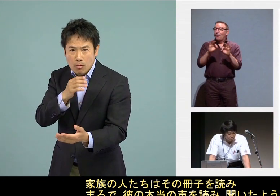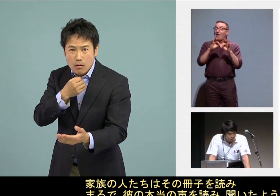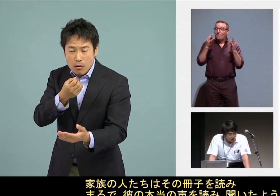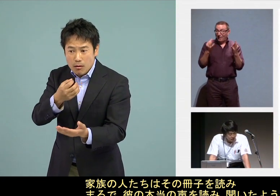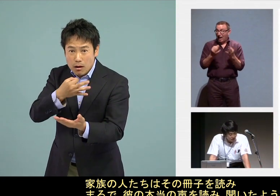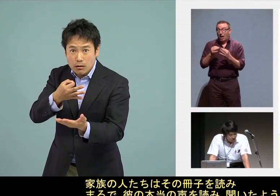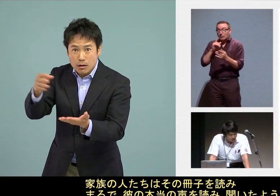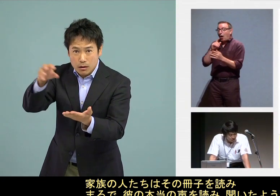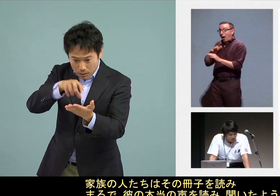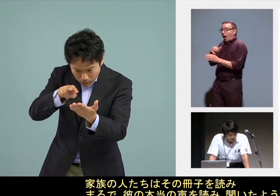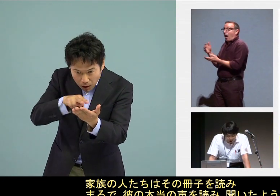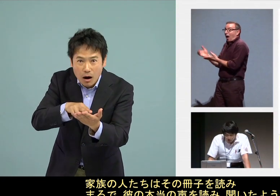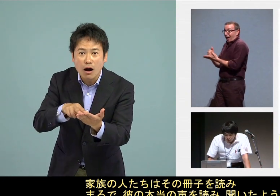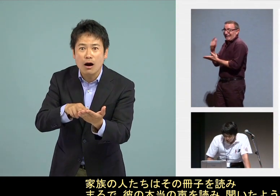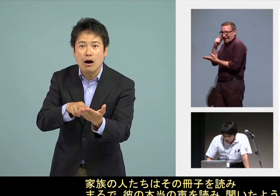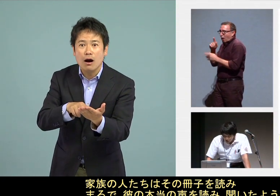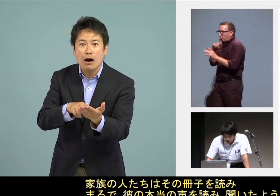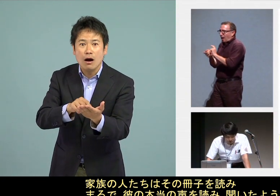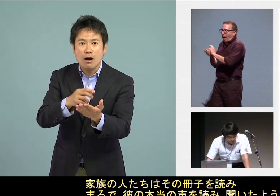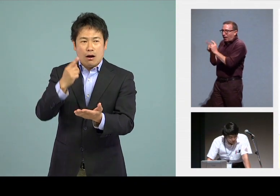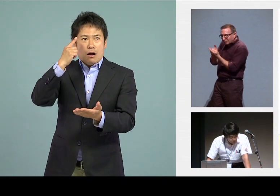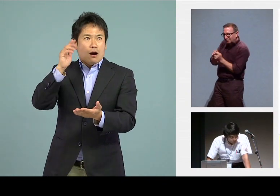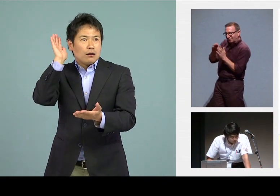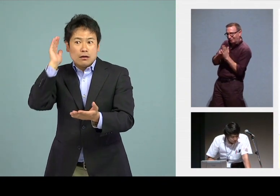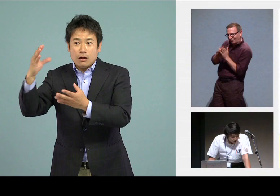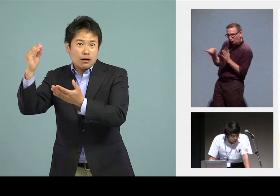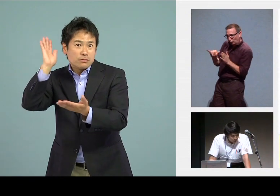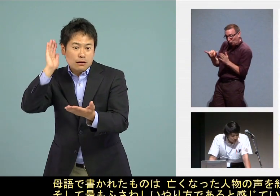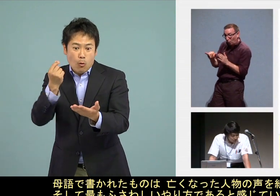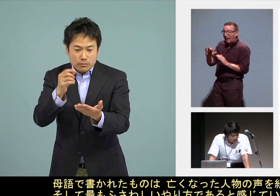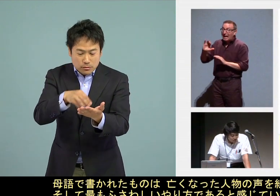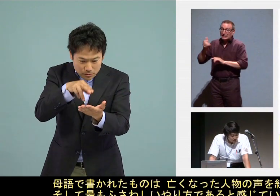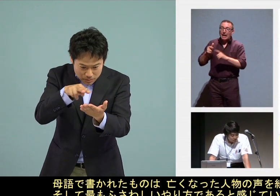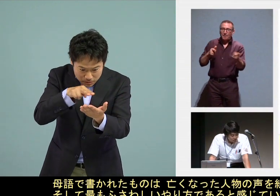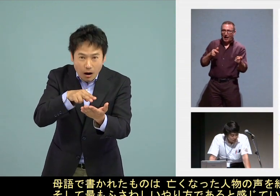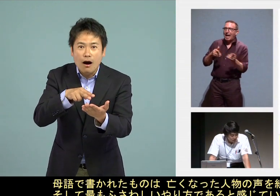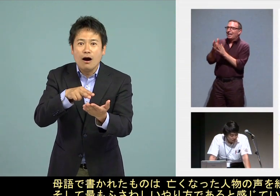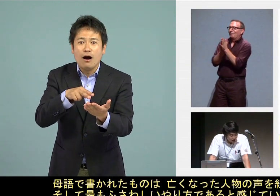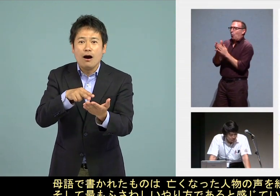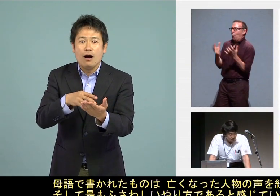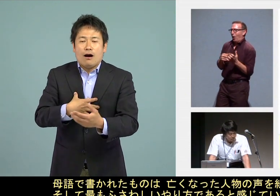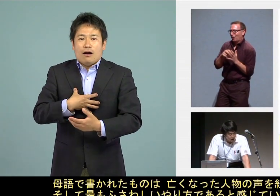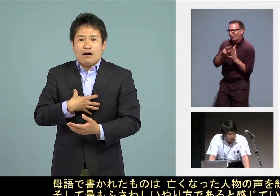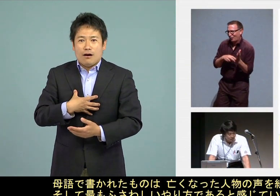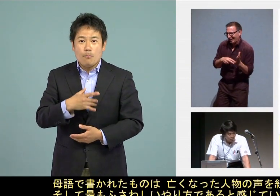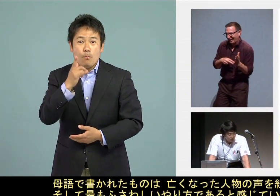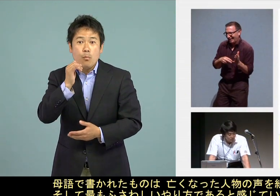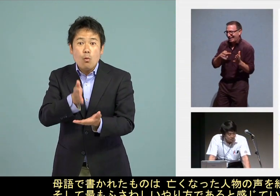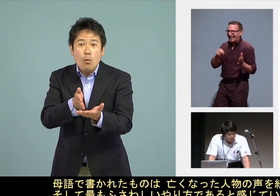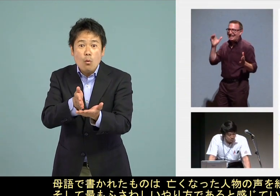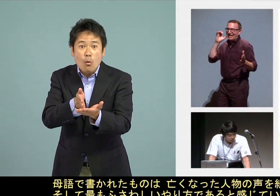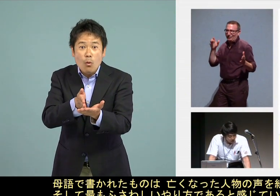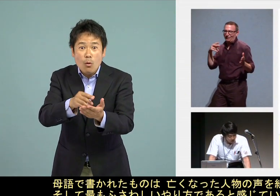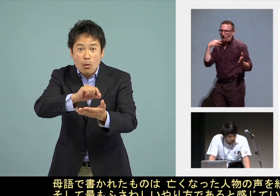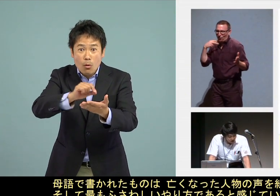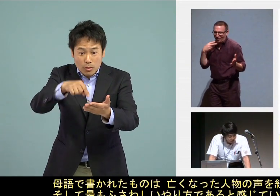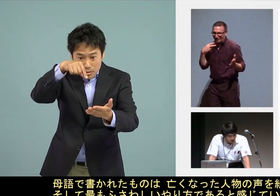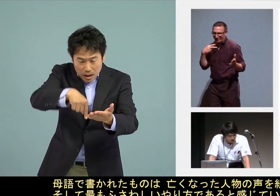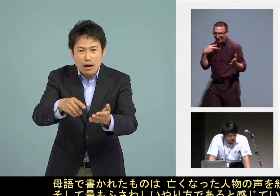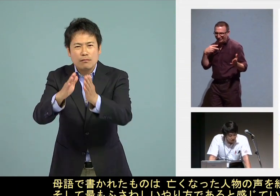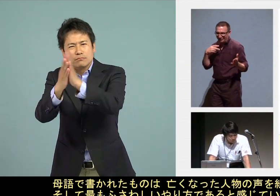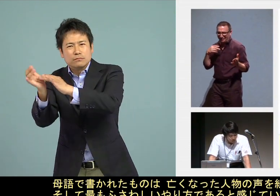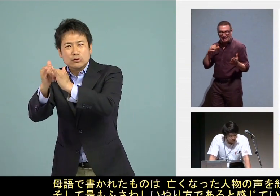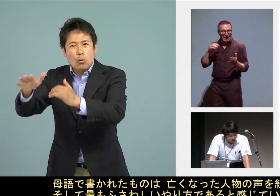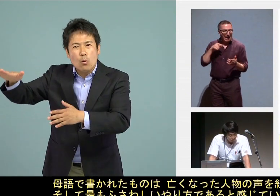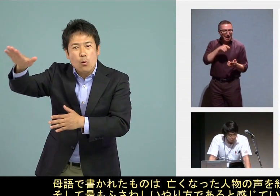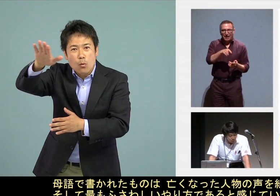read and hear his real voice. And they seemed to feel that writing in one's mother tongue